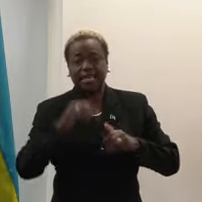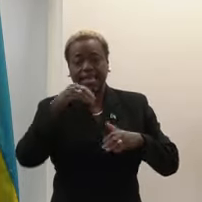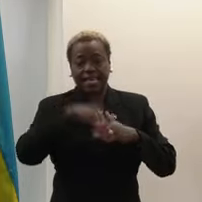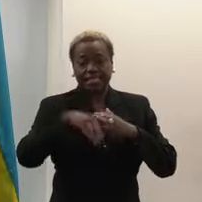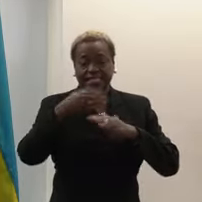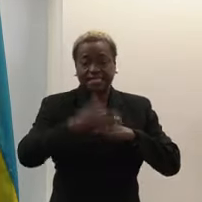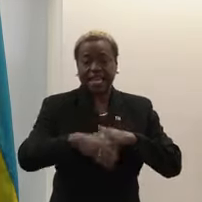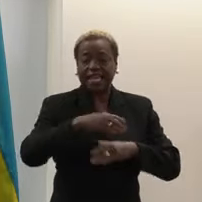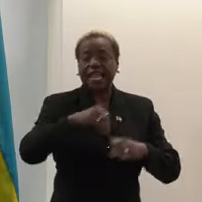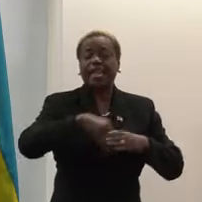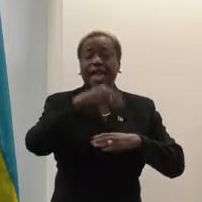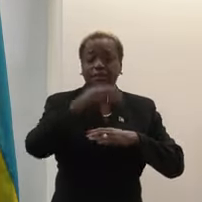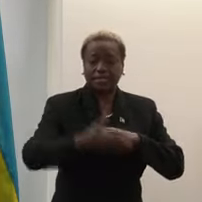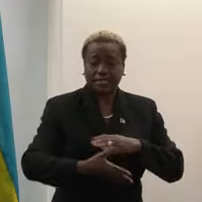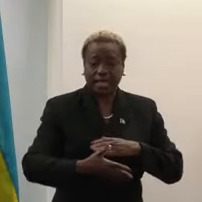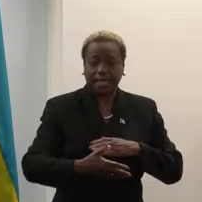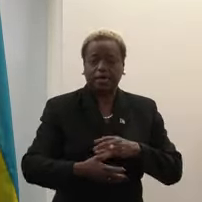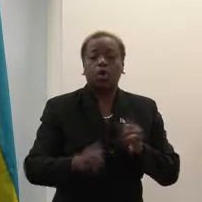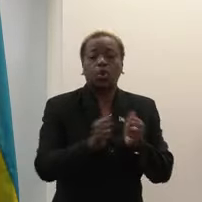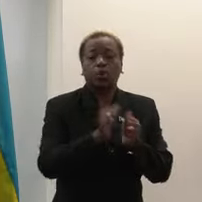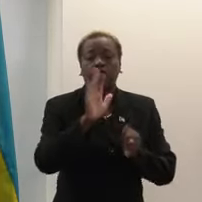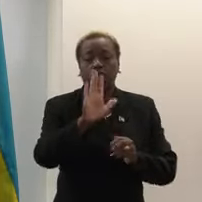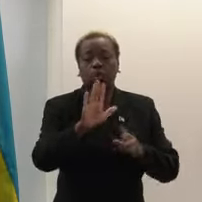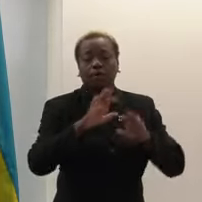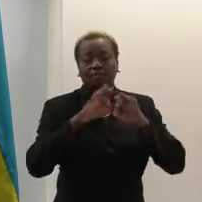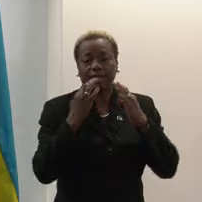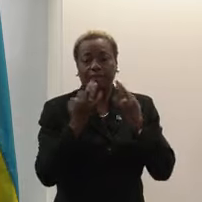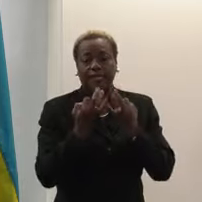inside and outside with your family.